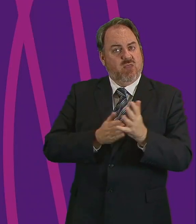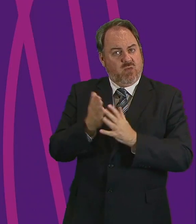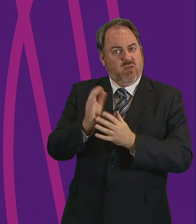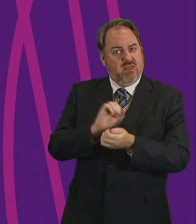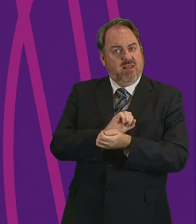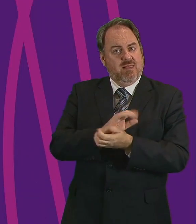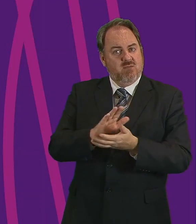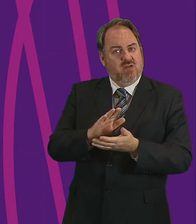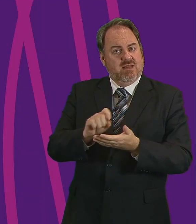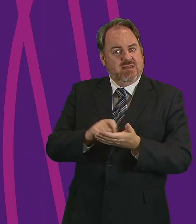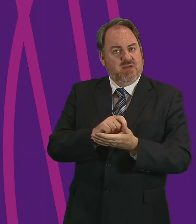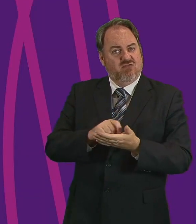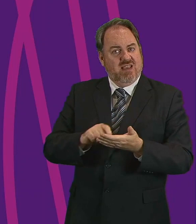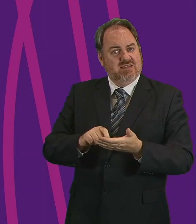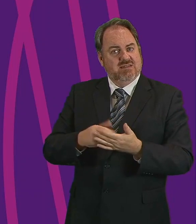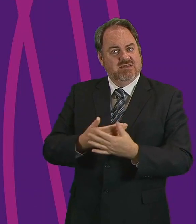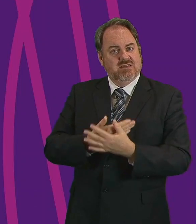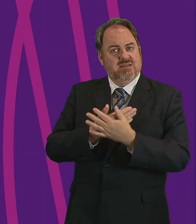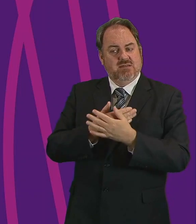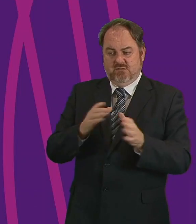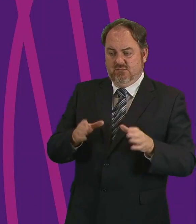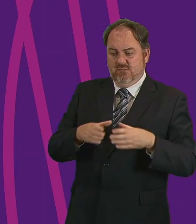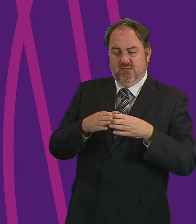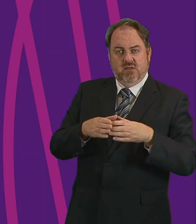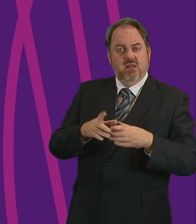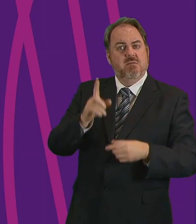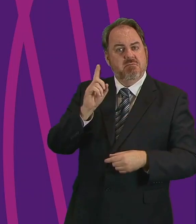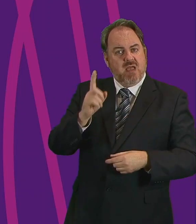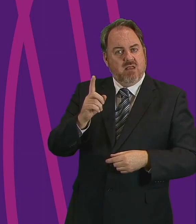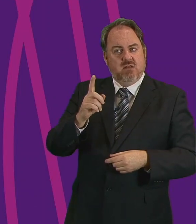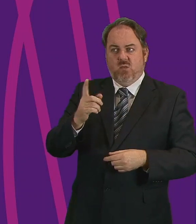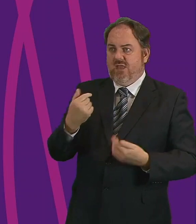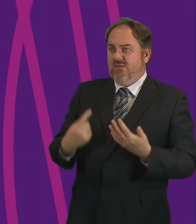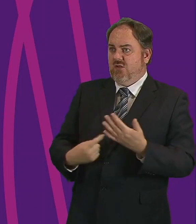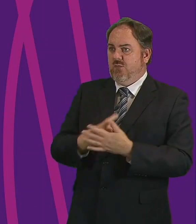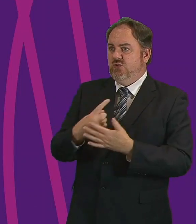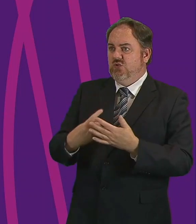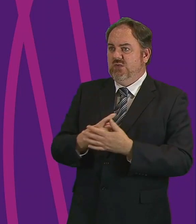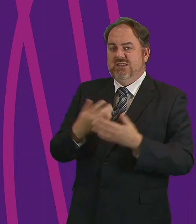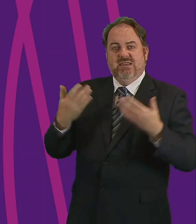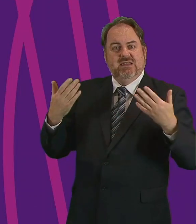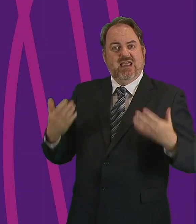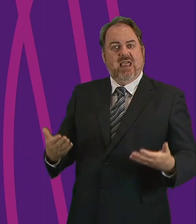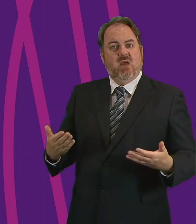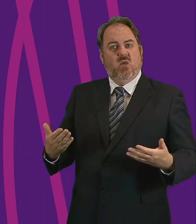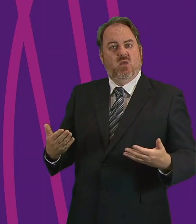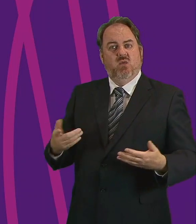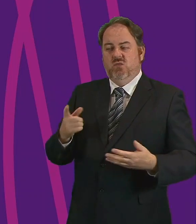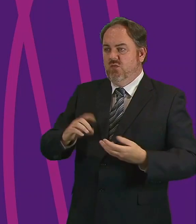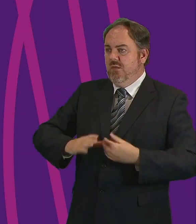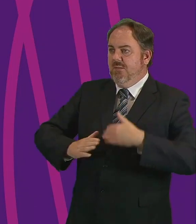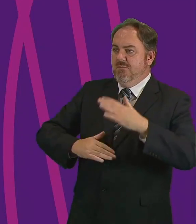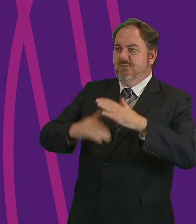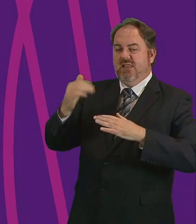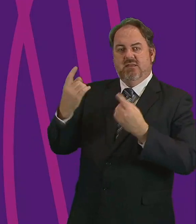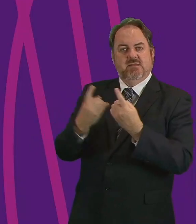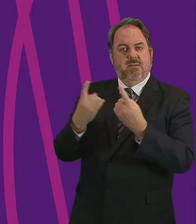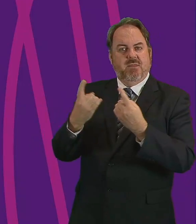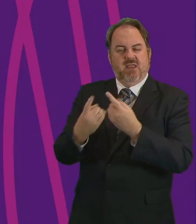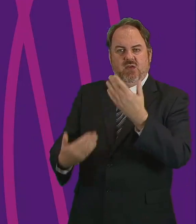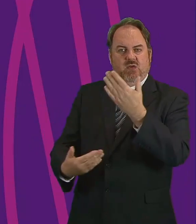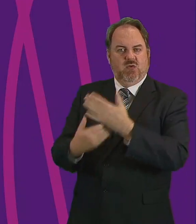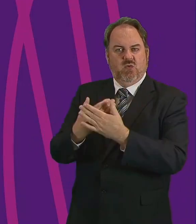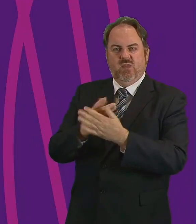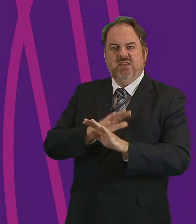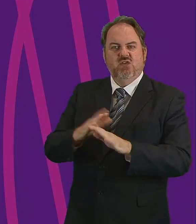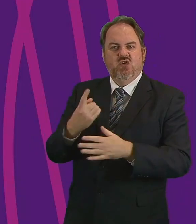our responsibility and opportunity to build something new. But this is not just about dreamers. This is about